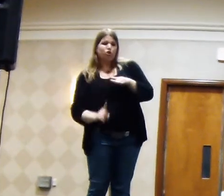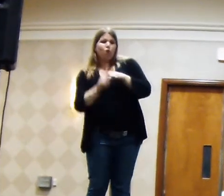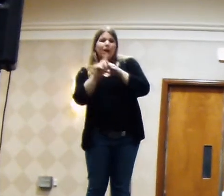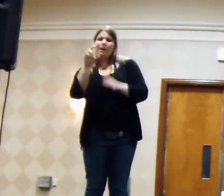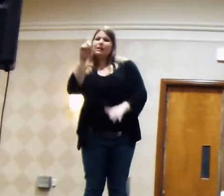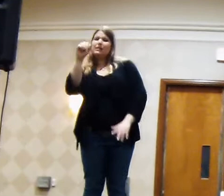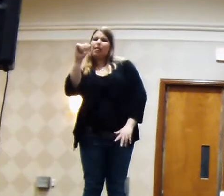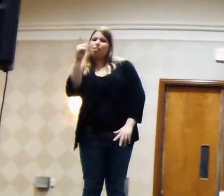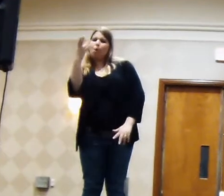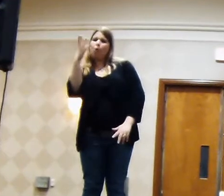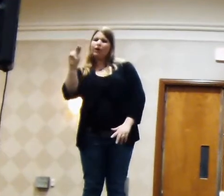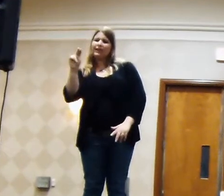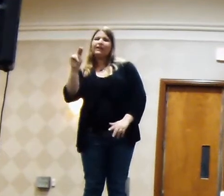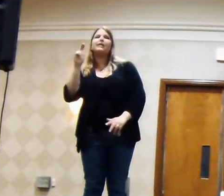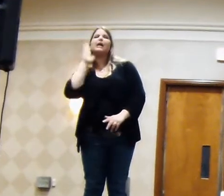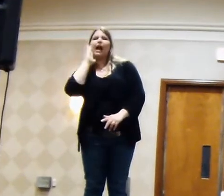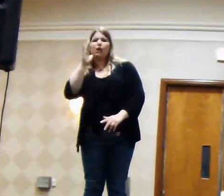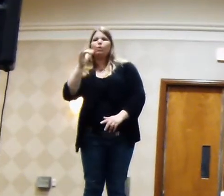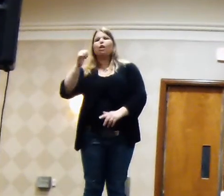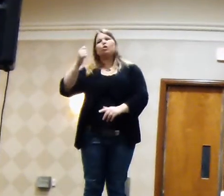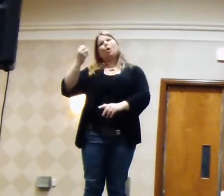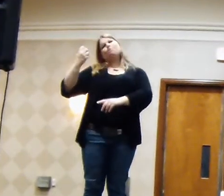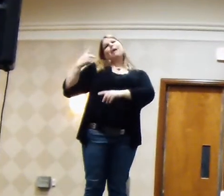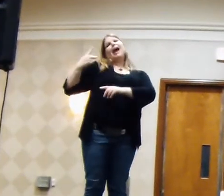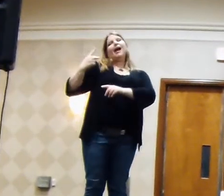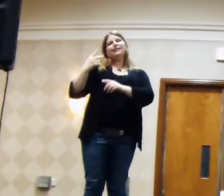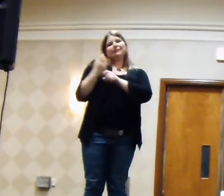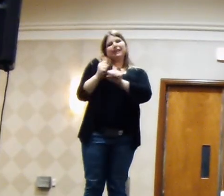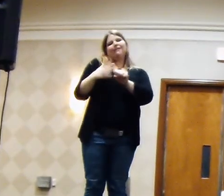save our family, that I would gladly do it. And